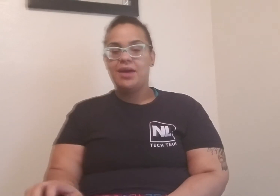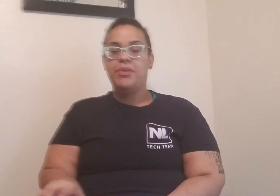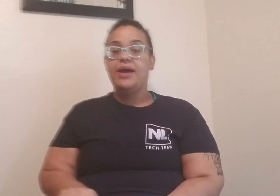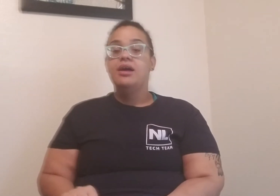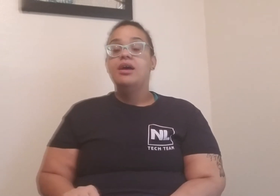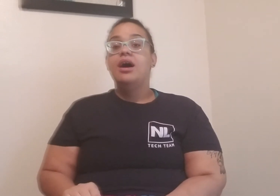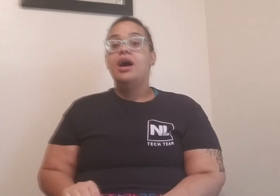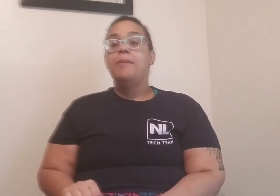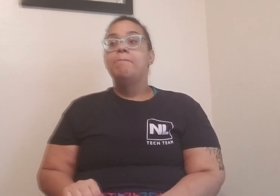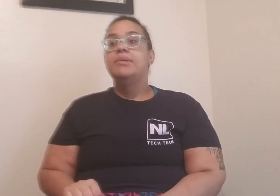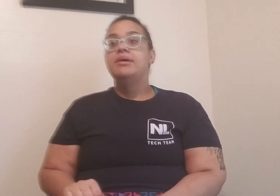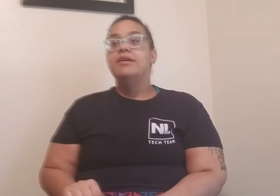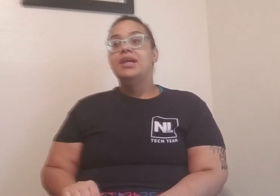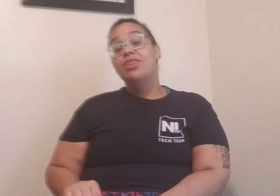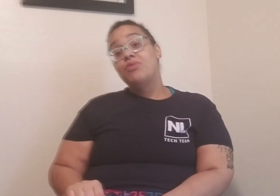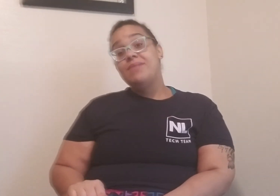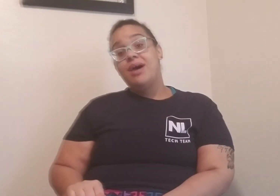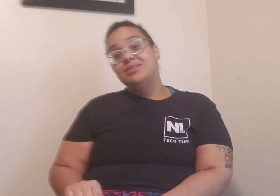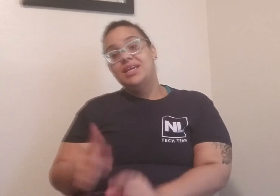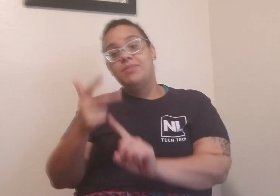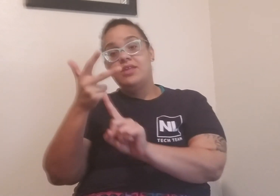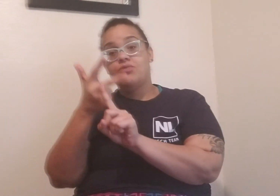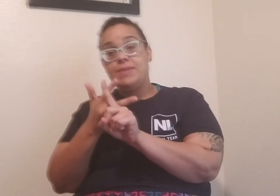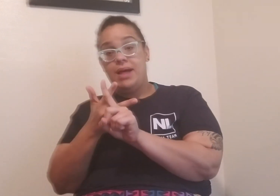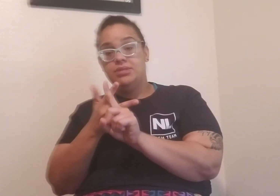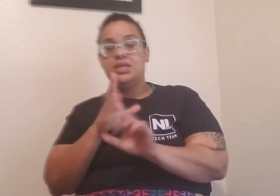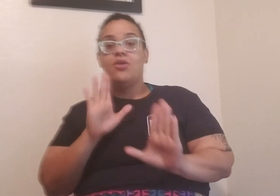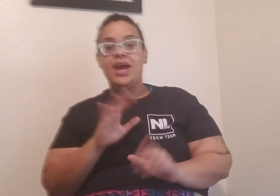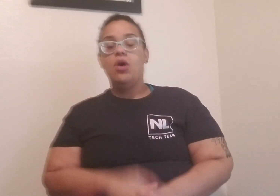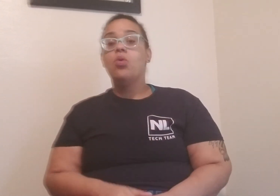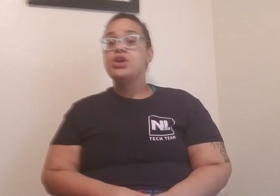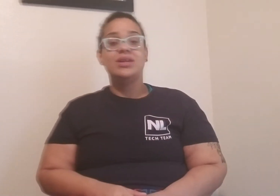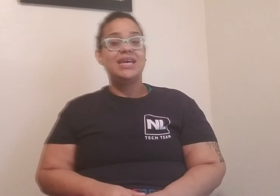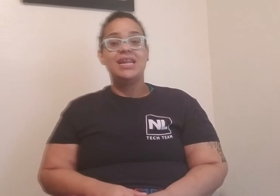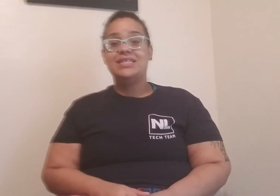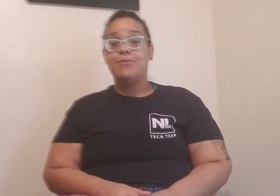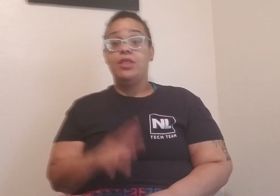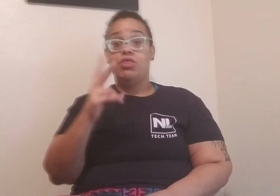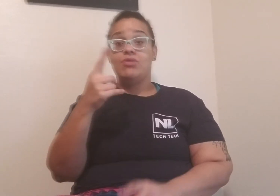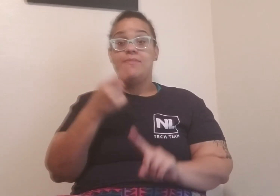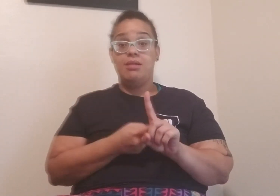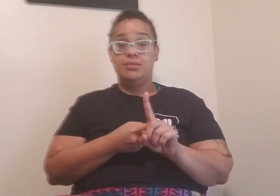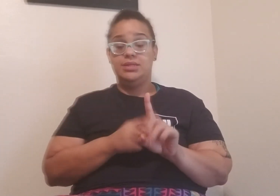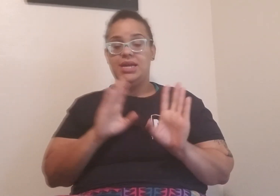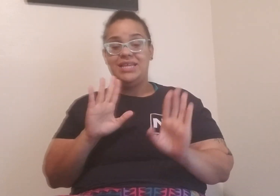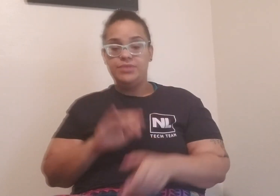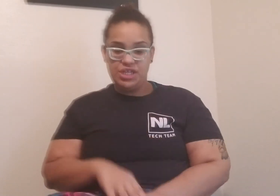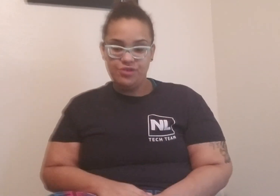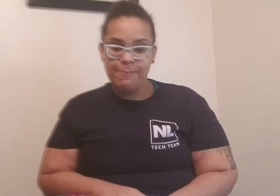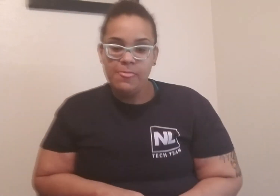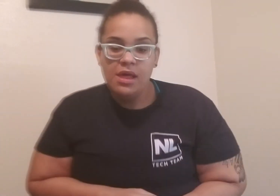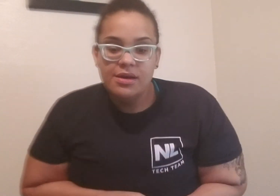But 3 months can be 3 months, okay? Or you can sign it separate, 3 months. It's up to you.